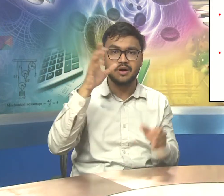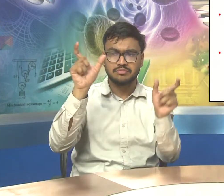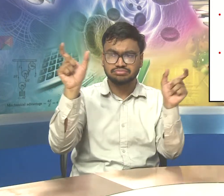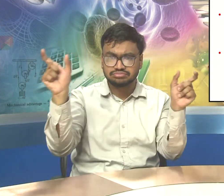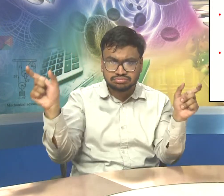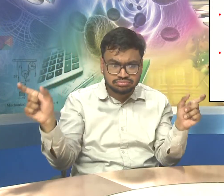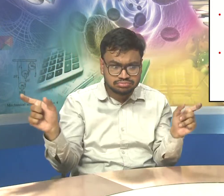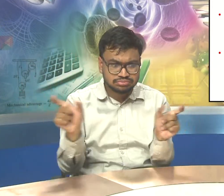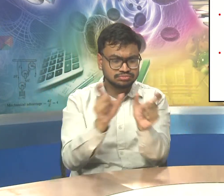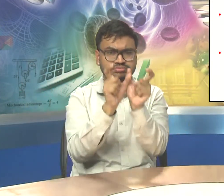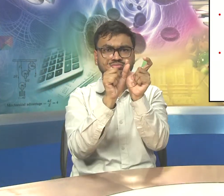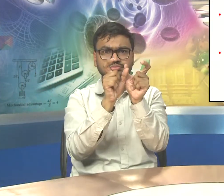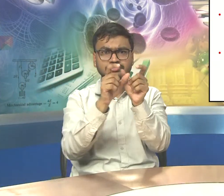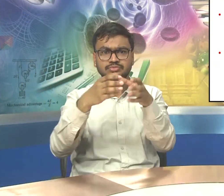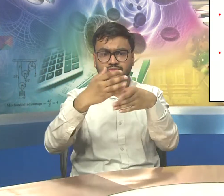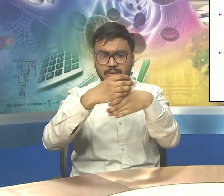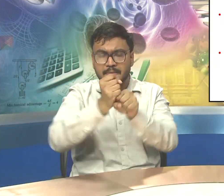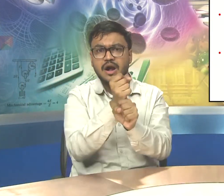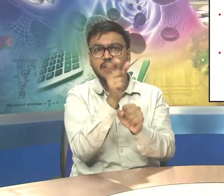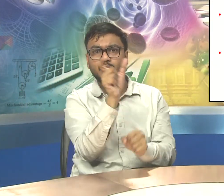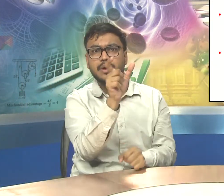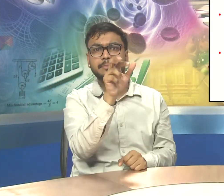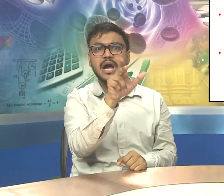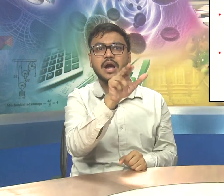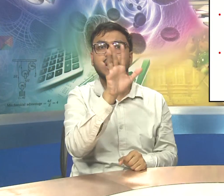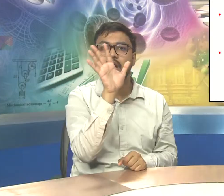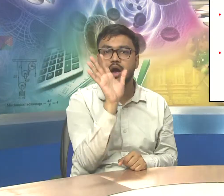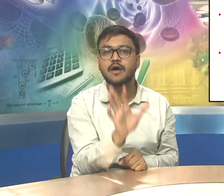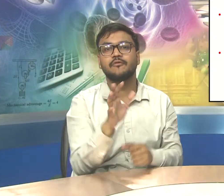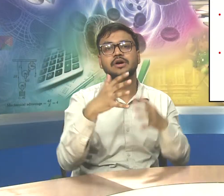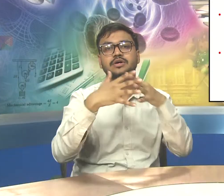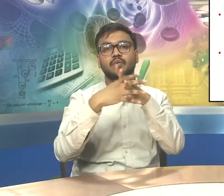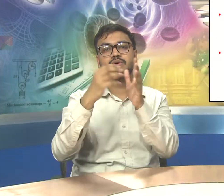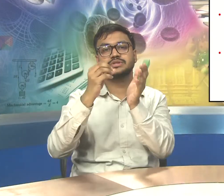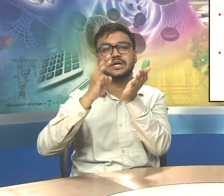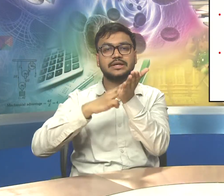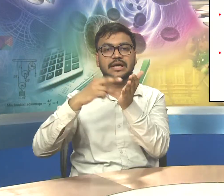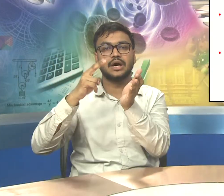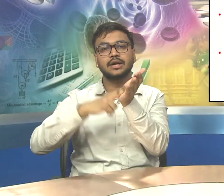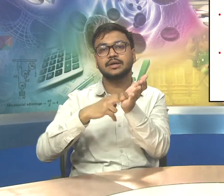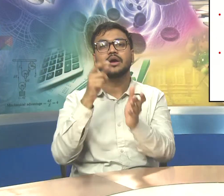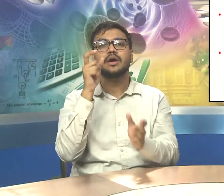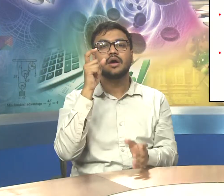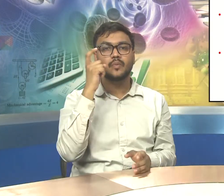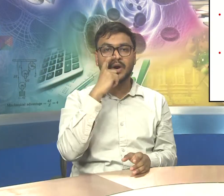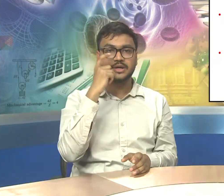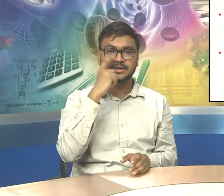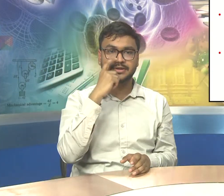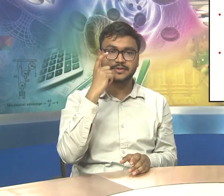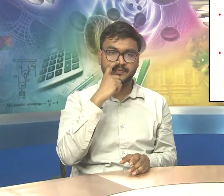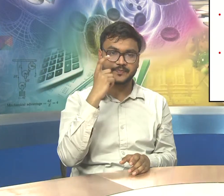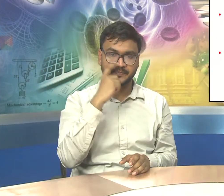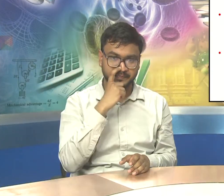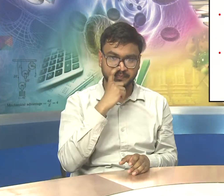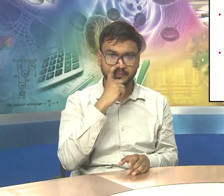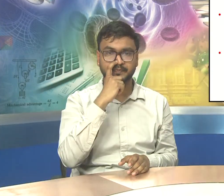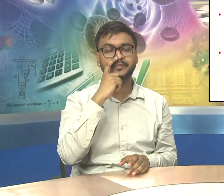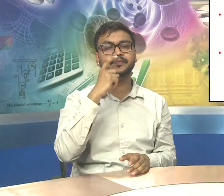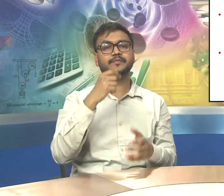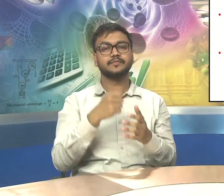our nose. So then it makes the sign at the side of the nose, so it makes the sign of